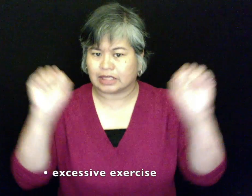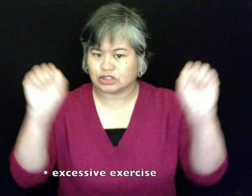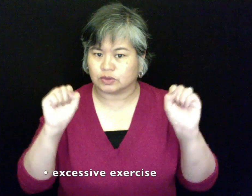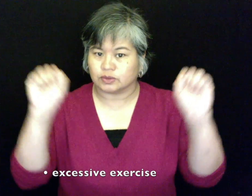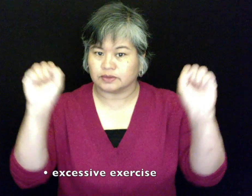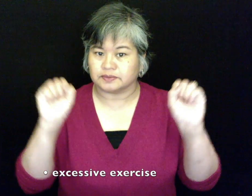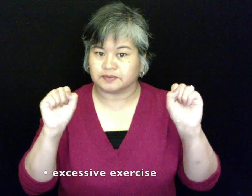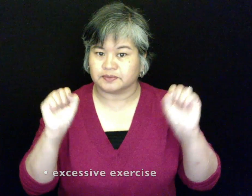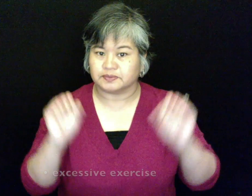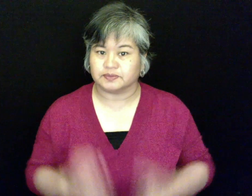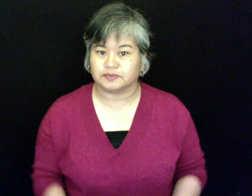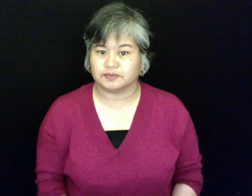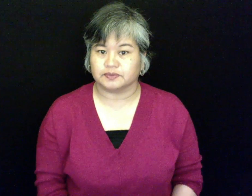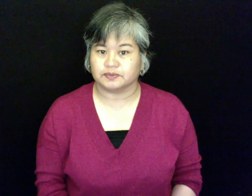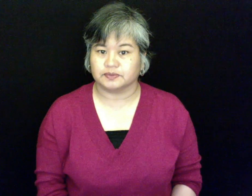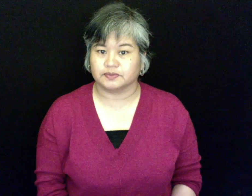Excessive exercise.